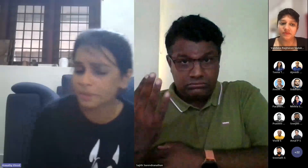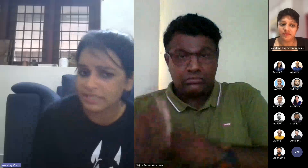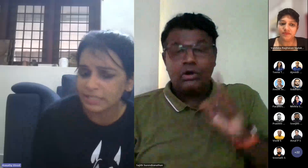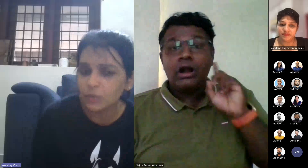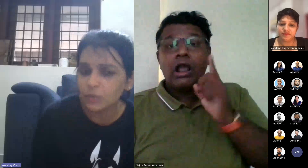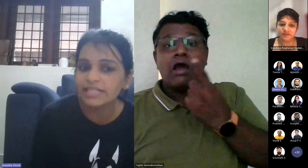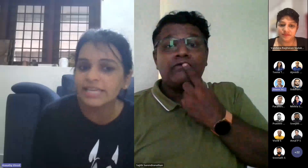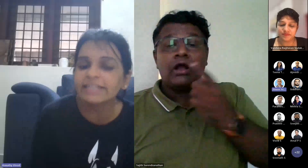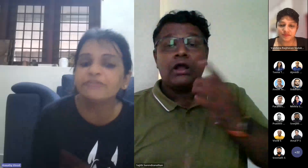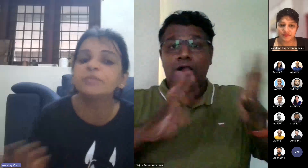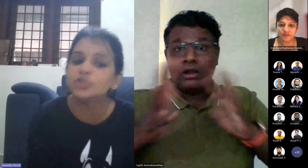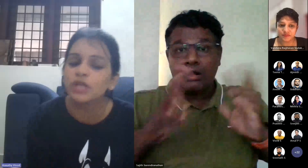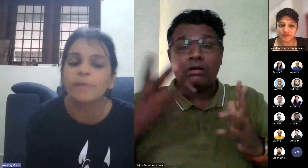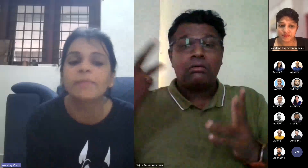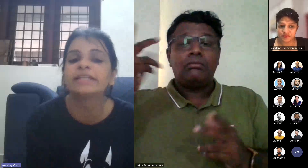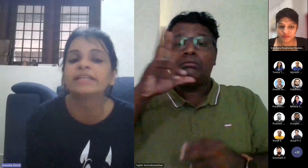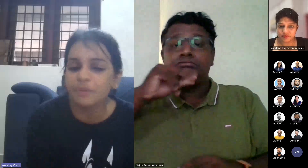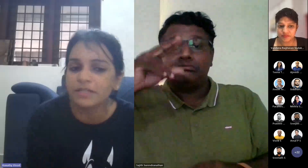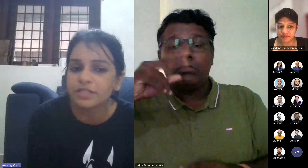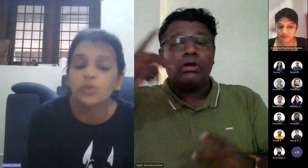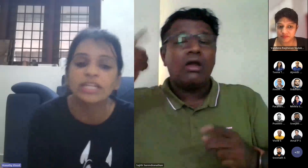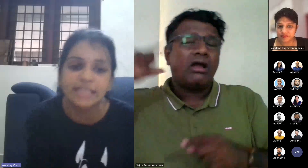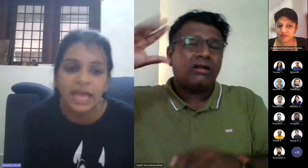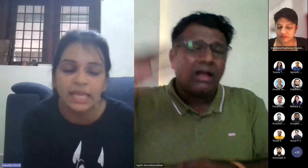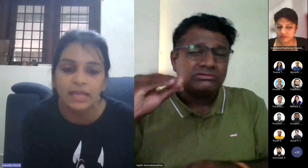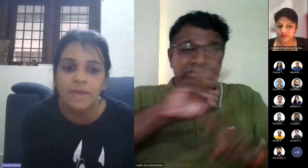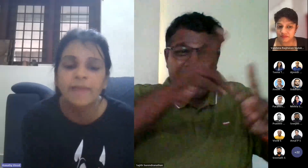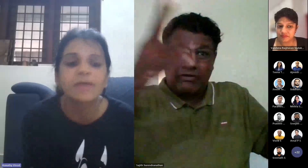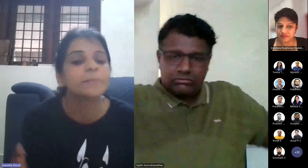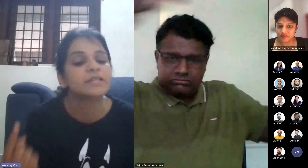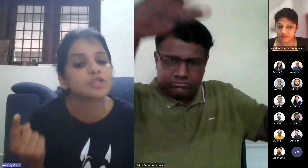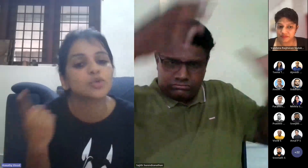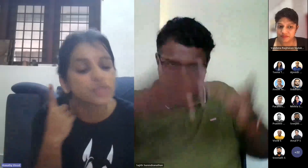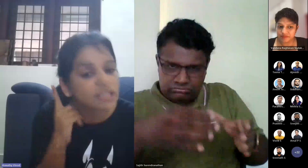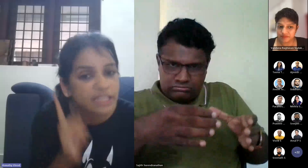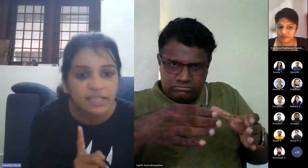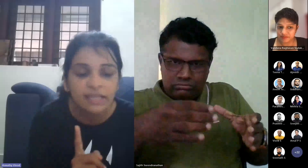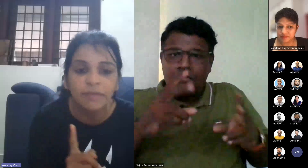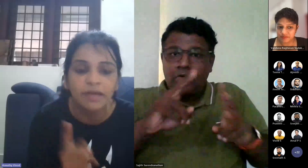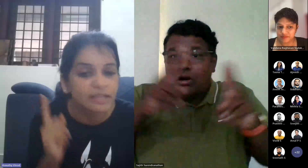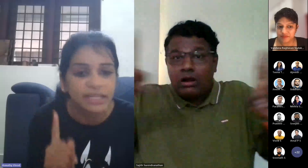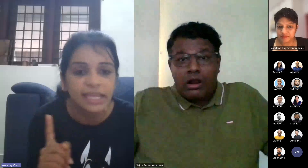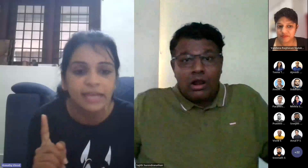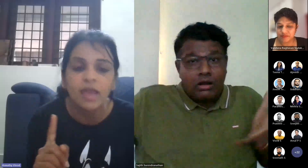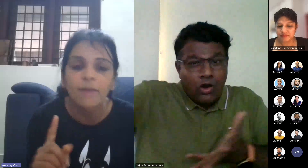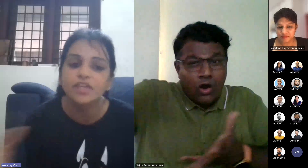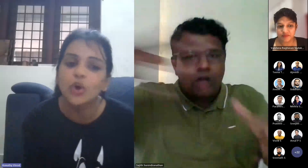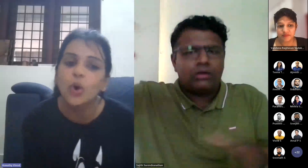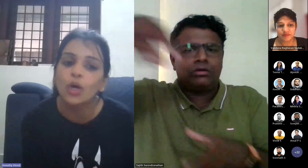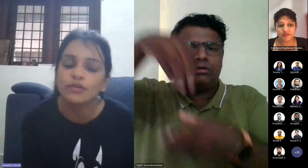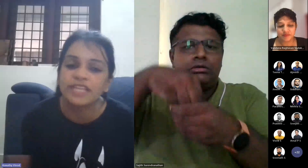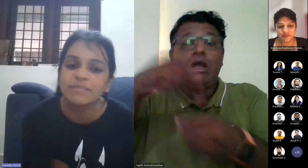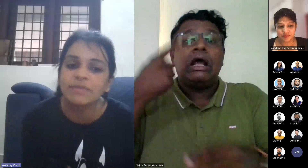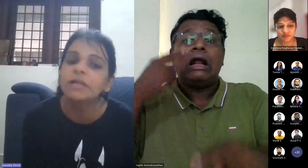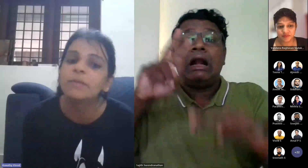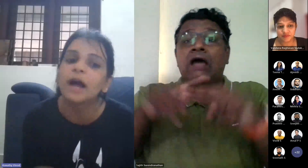could be a person in a wheelchair, the different persona, maybe a deaf person who can sign, maybe a person who uses a hearing aid. Make sure